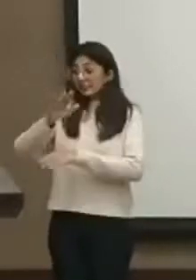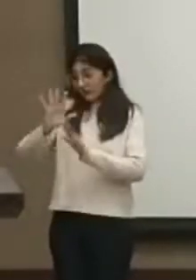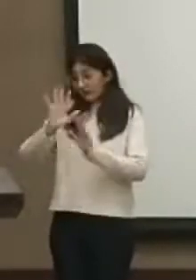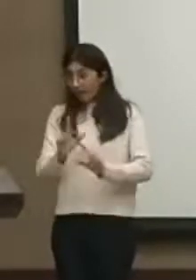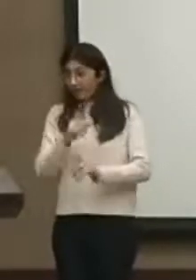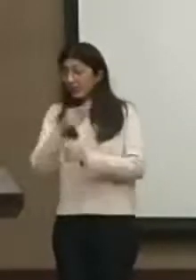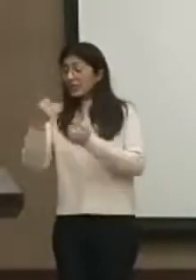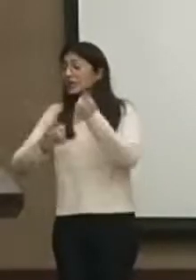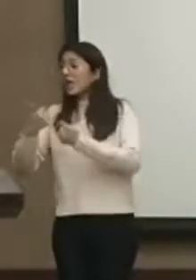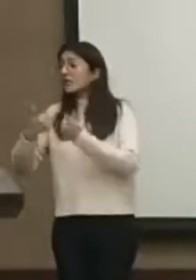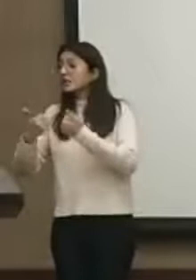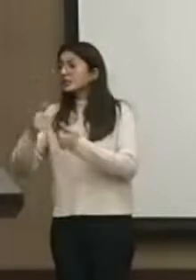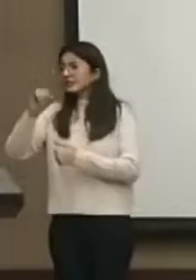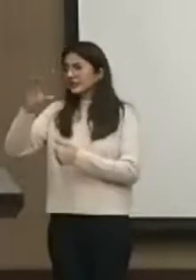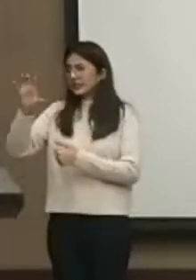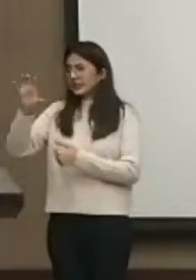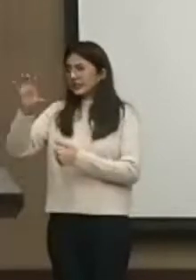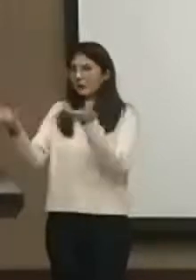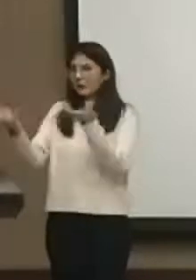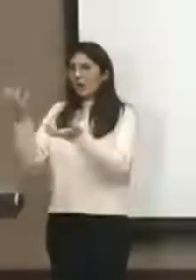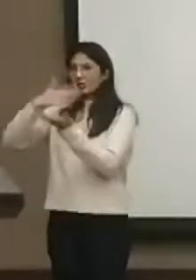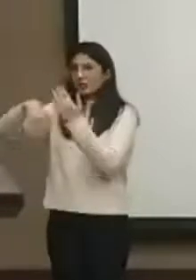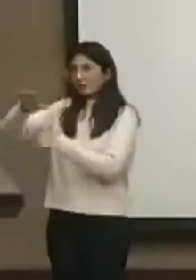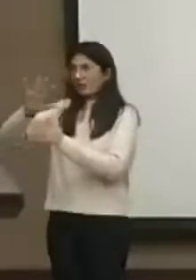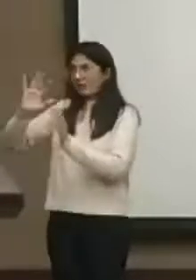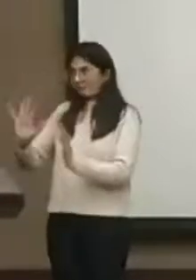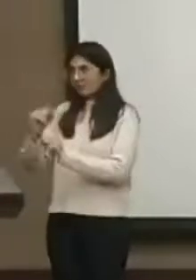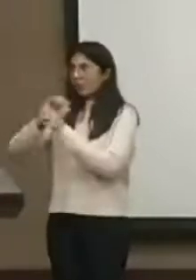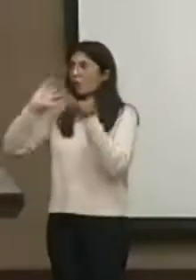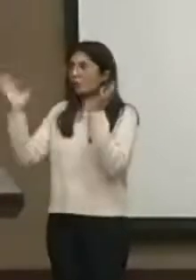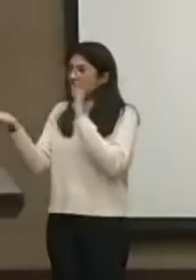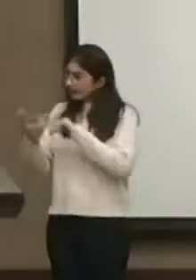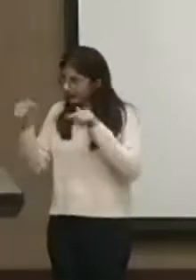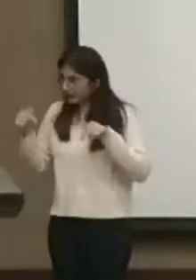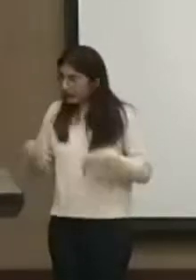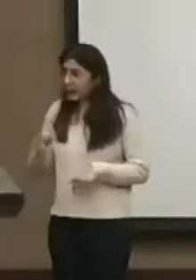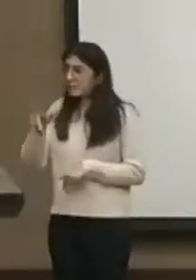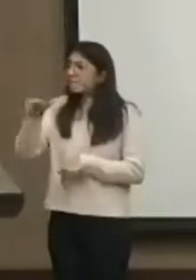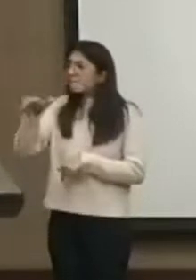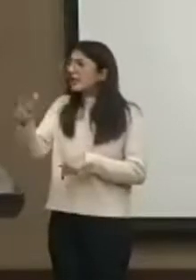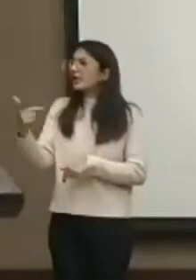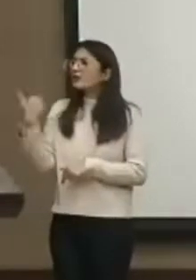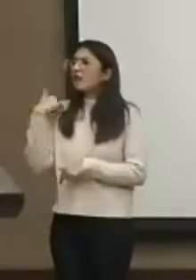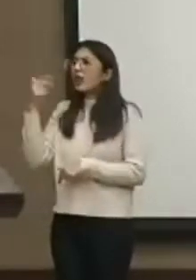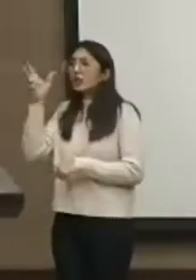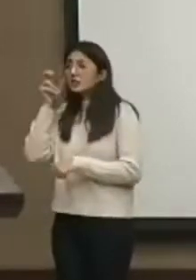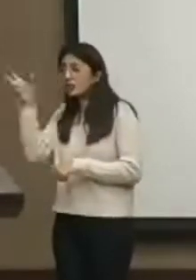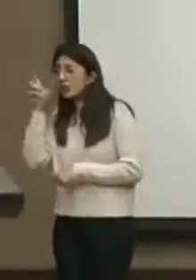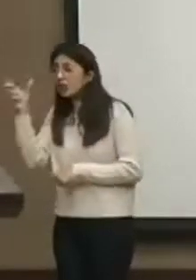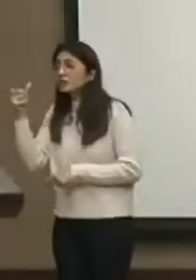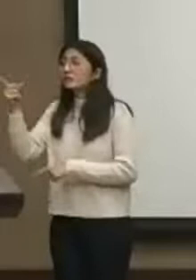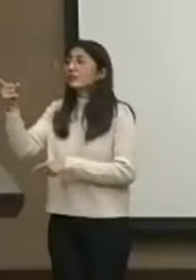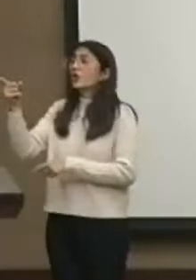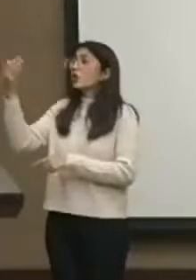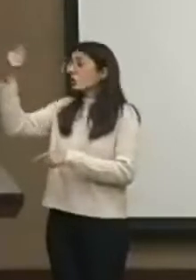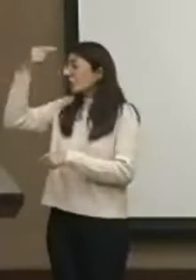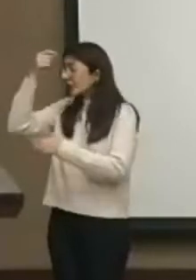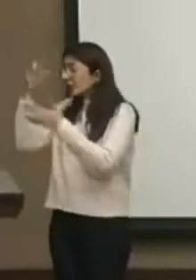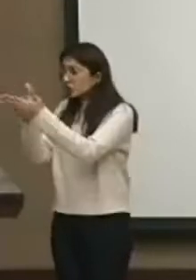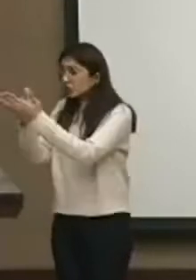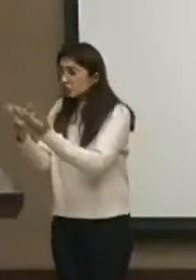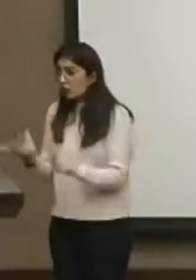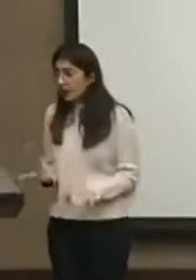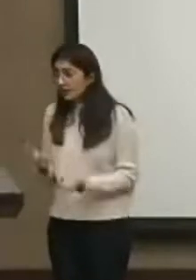available in more than 16 markets globally for Microsoft, where we are actually listening to what issues are persons